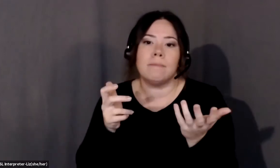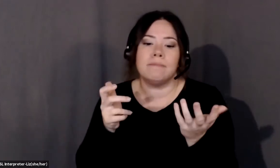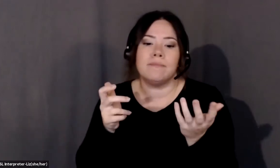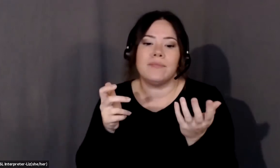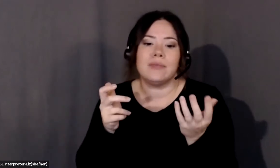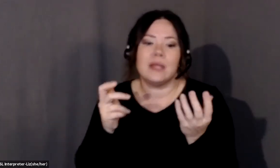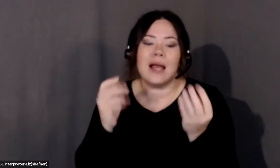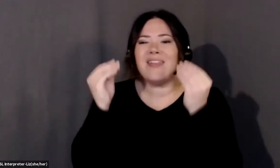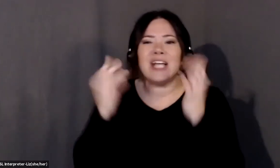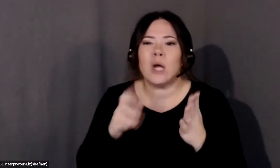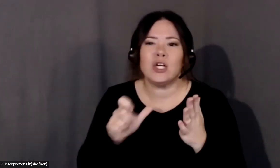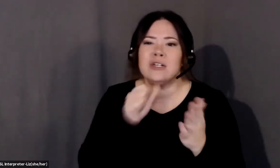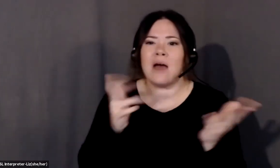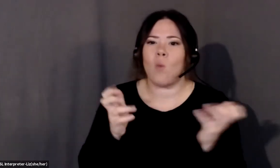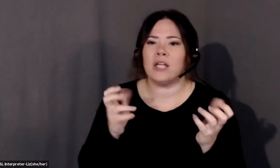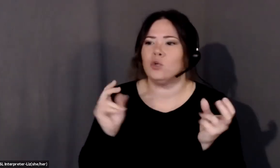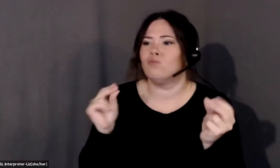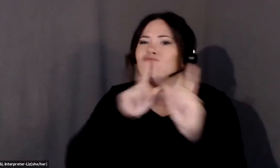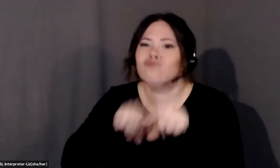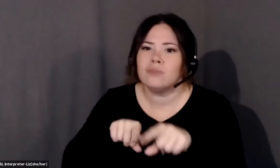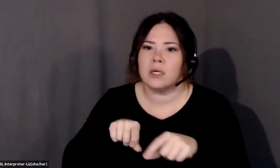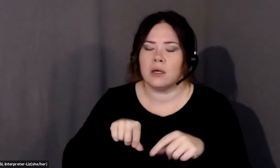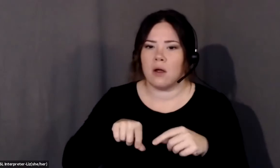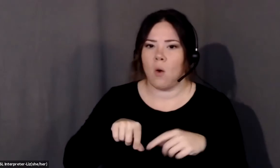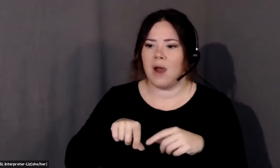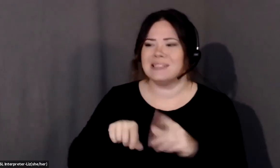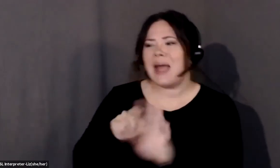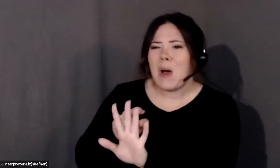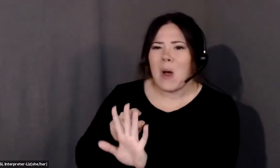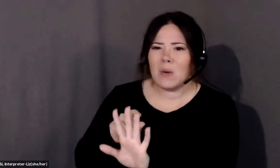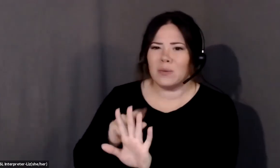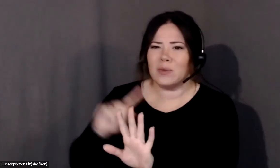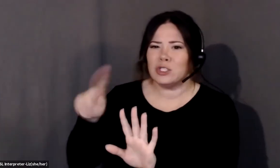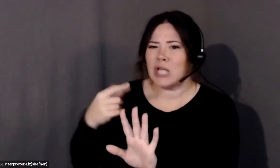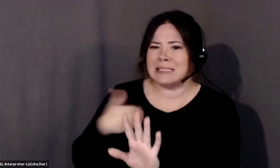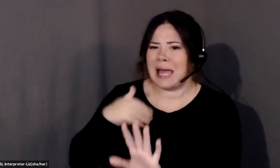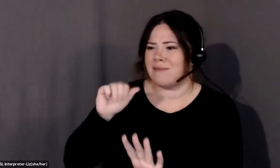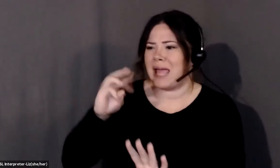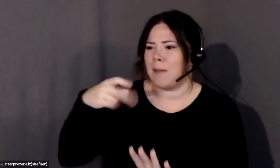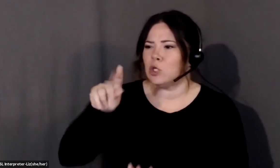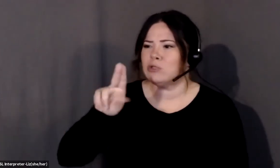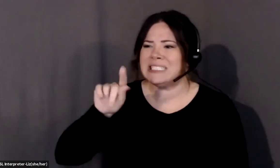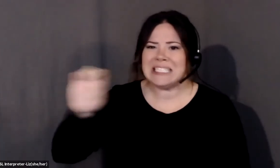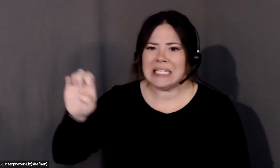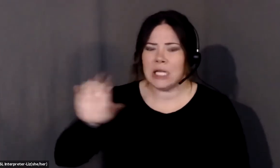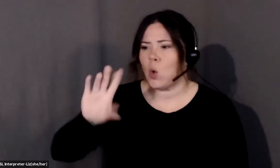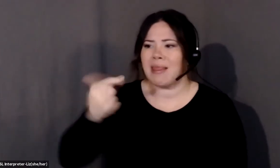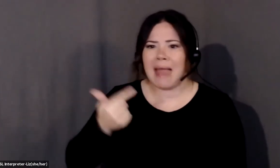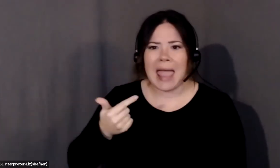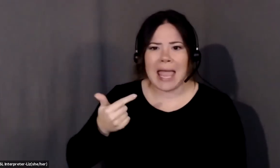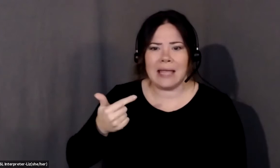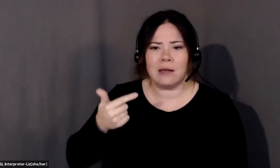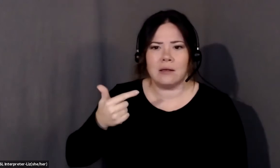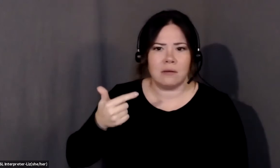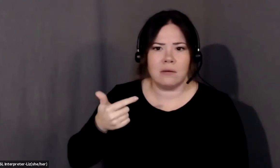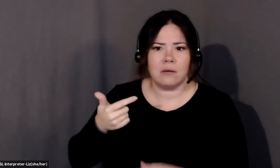a knee-jerk reaction or Disability Access Service and go, well, you have an amputee, your leg is amputated. What does that have